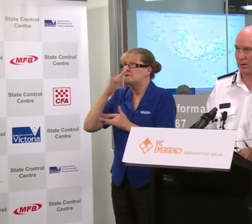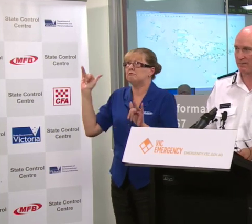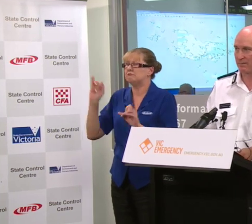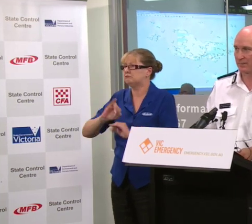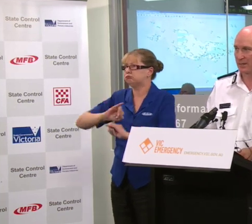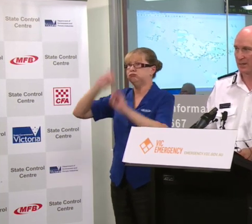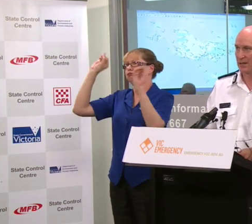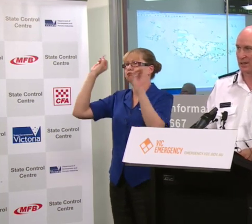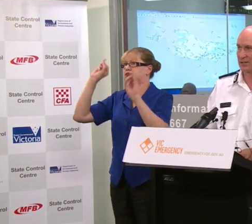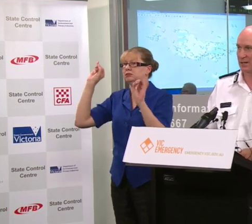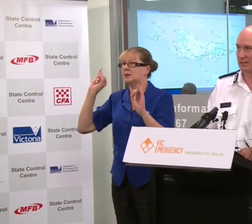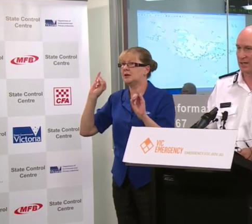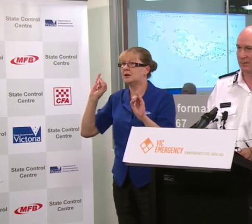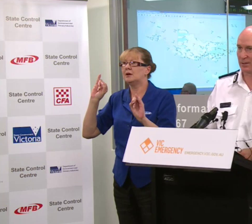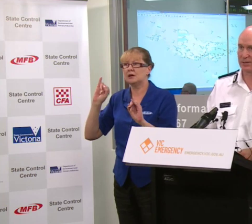or above.